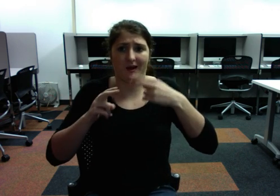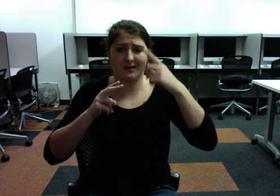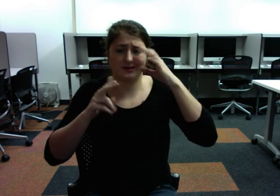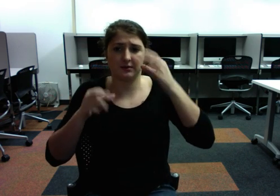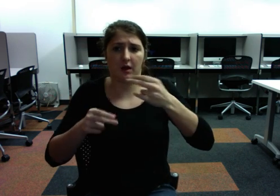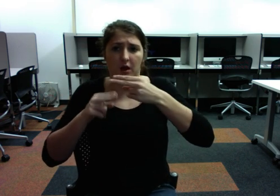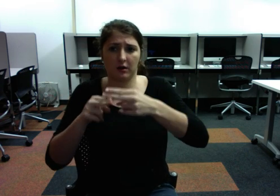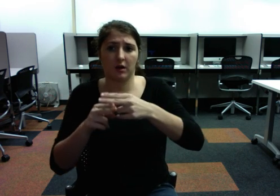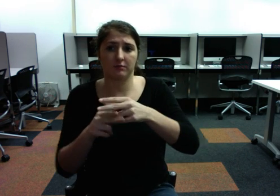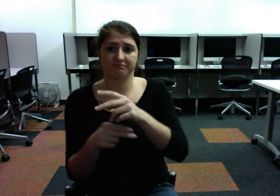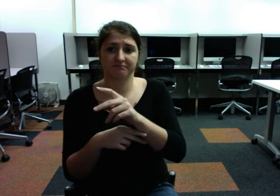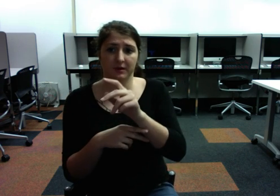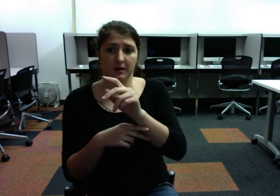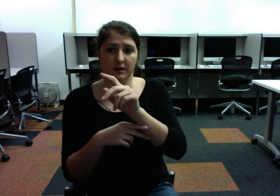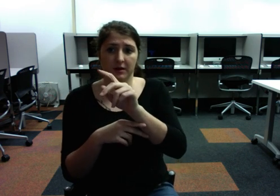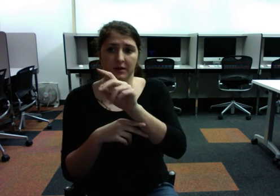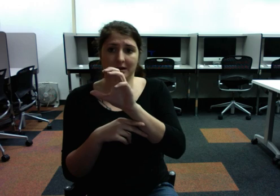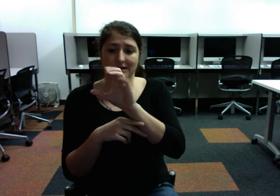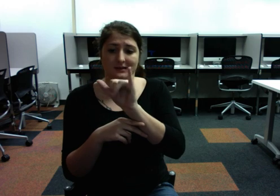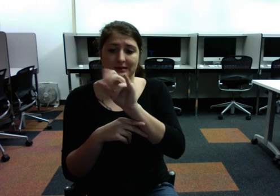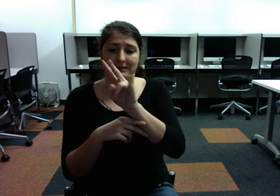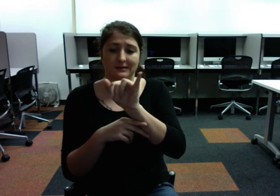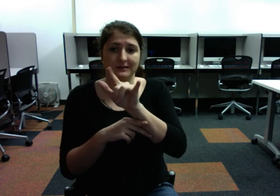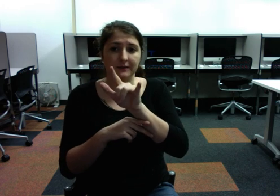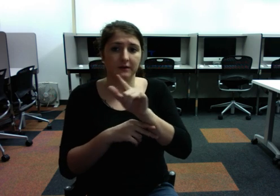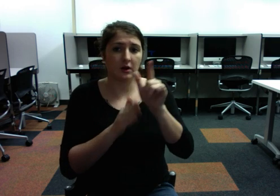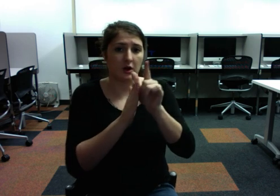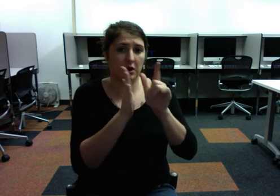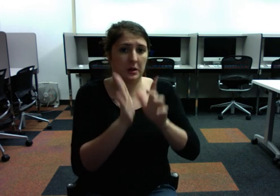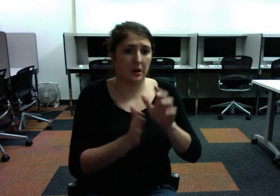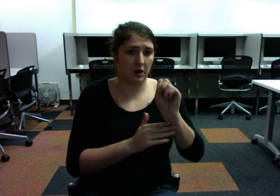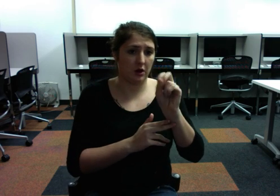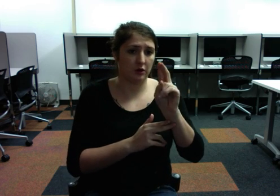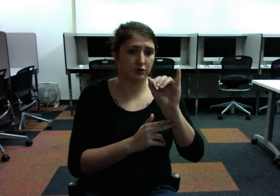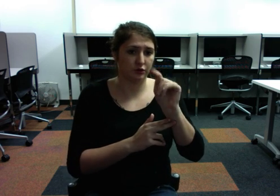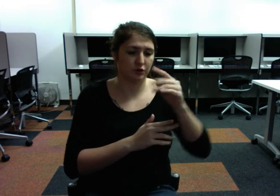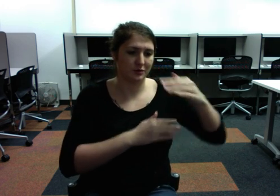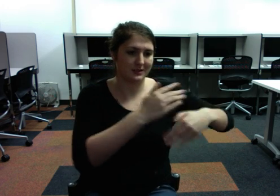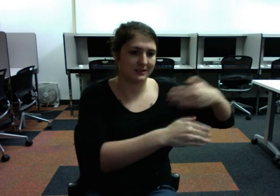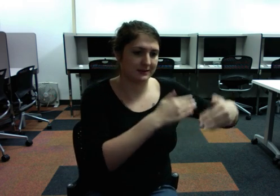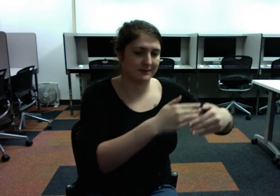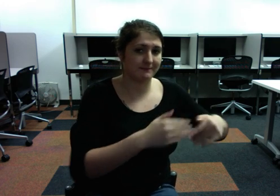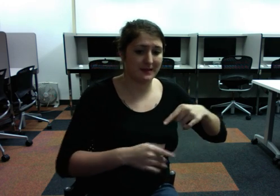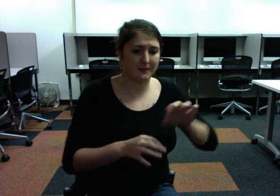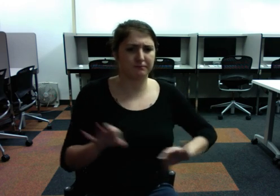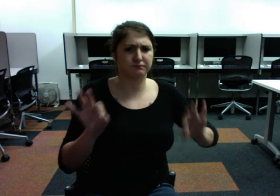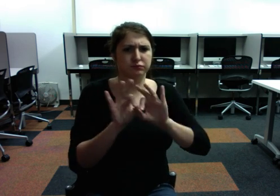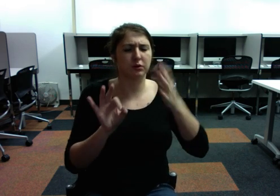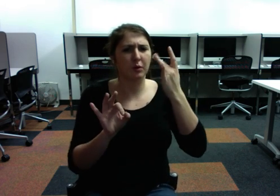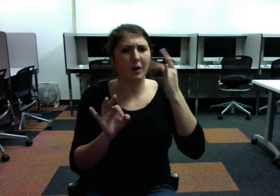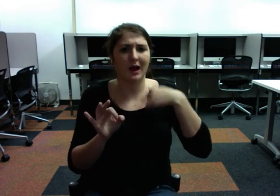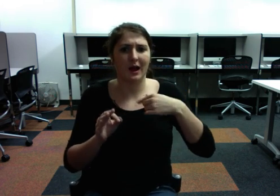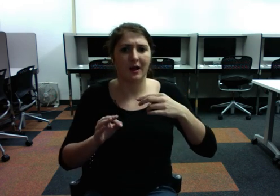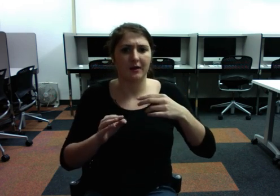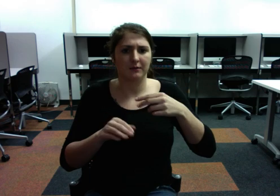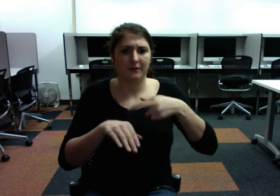would be important because it's something that I'm going to refer my clients to. Go home and watch this video and you'll understand it, okay?